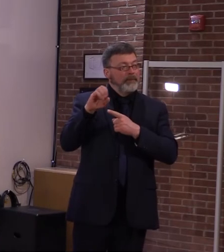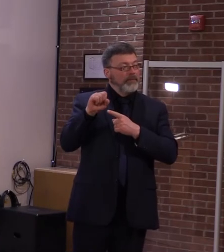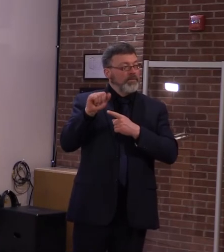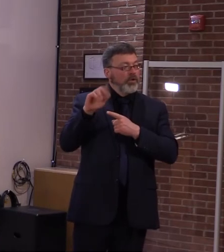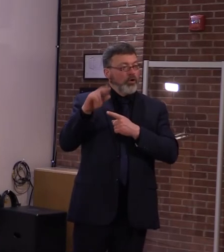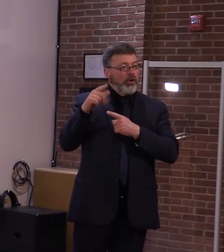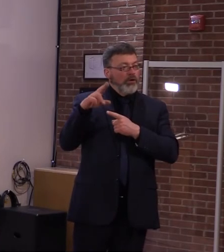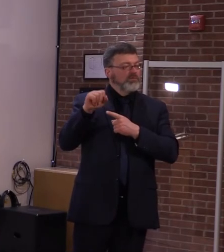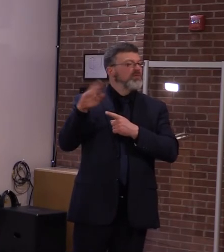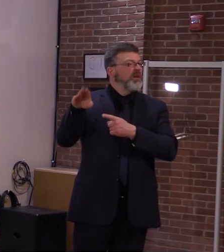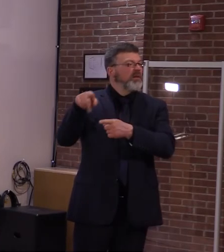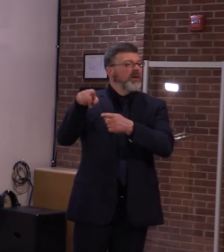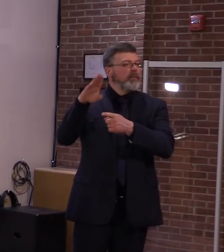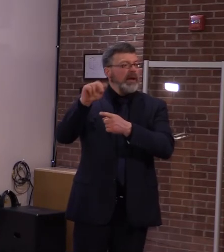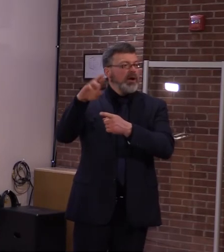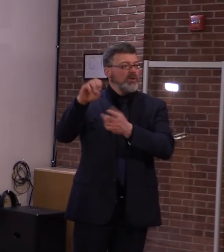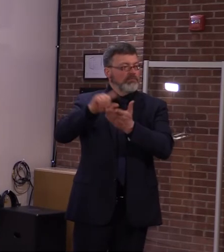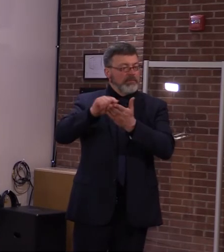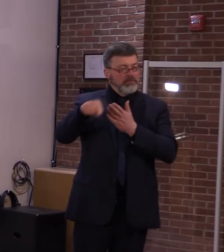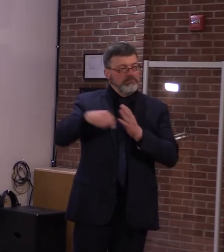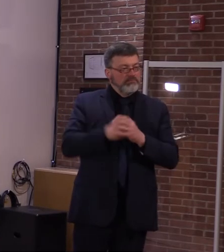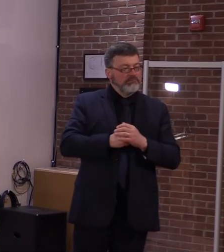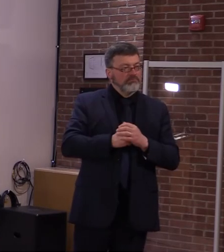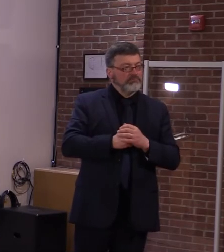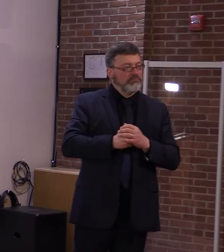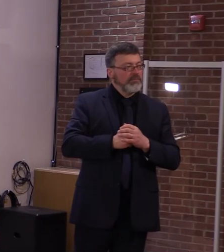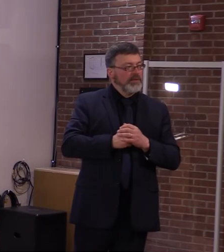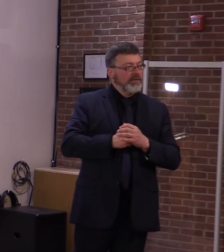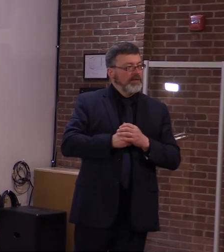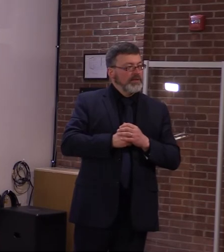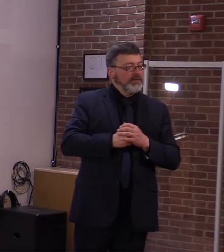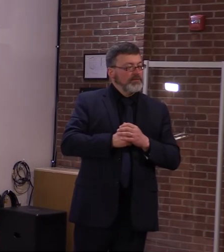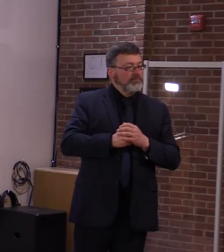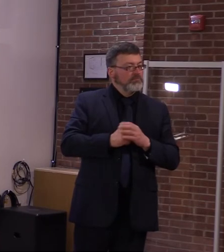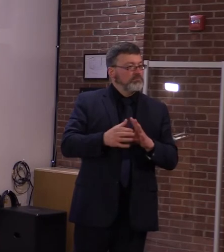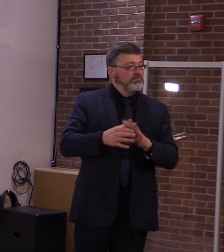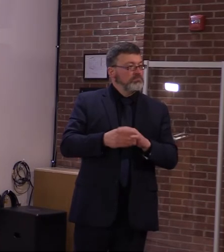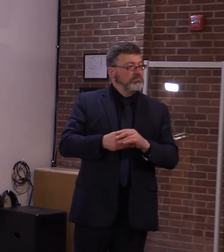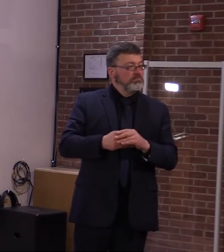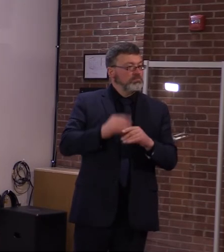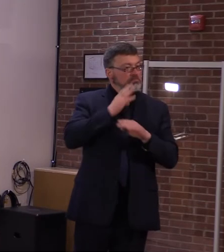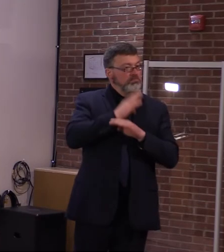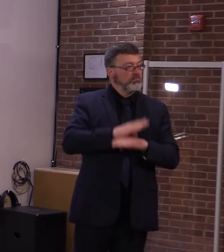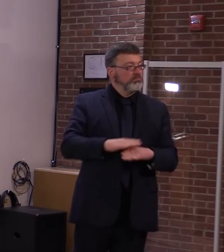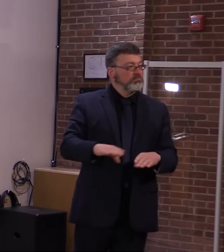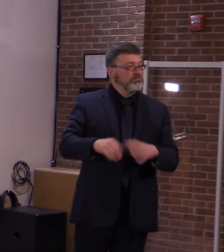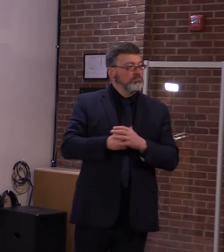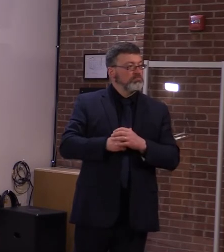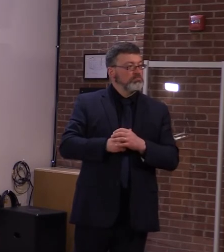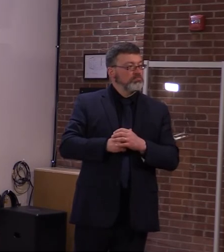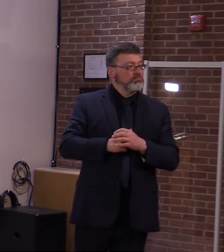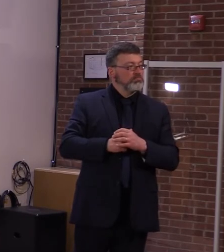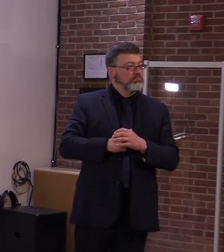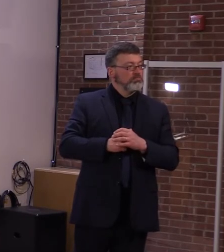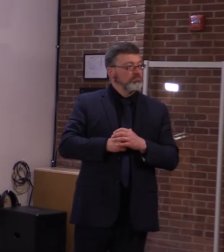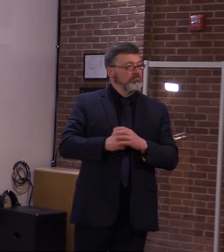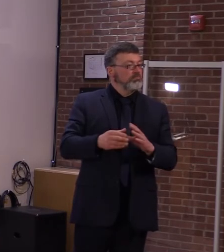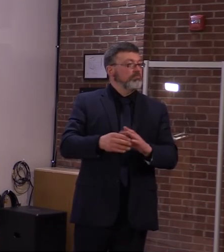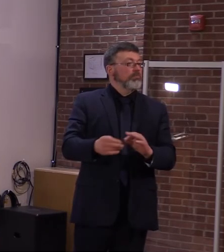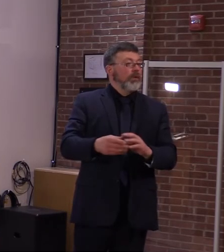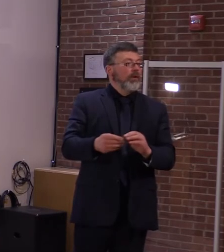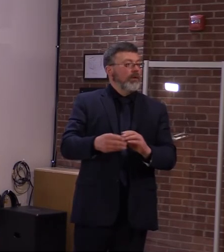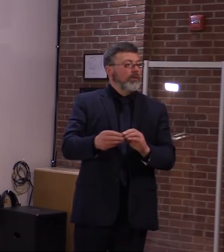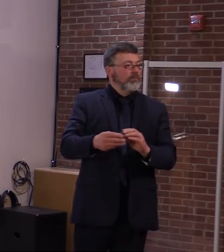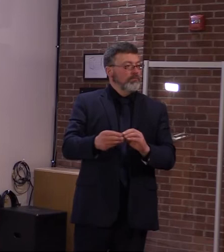Yes, Governor. With the demand around the country in some places easing off, have there been any discussions or are there any plans that you're aware of